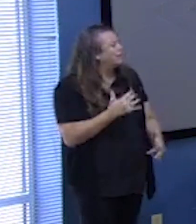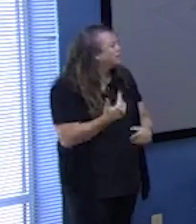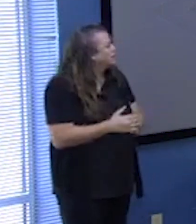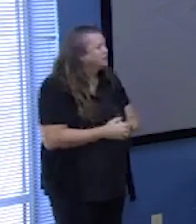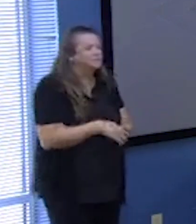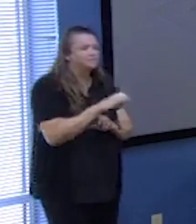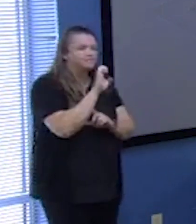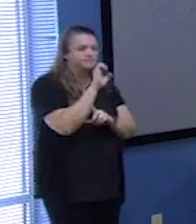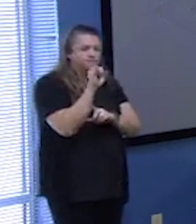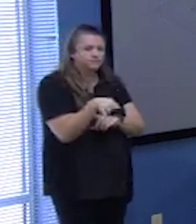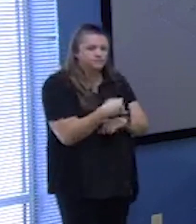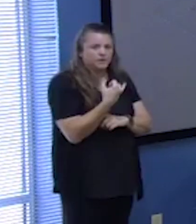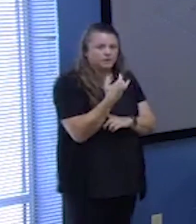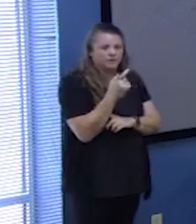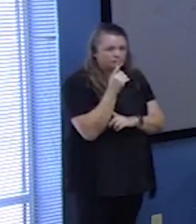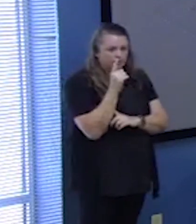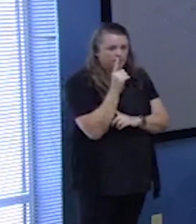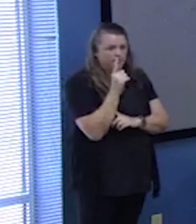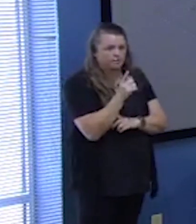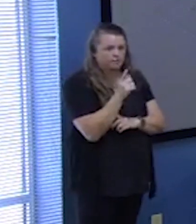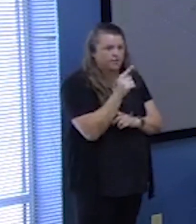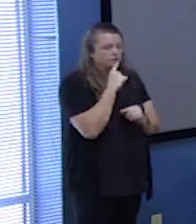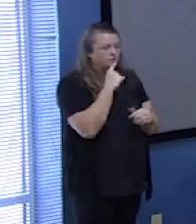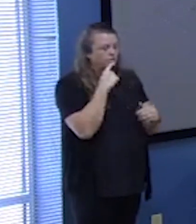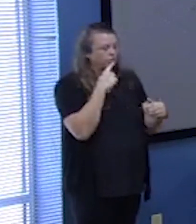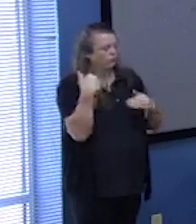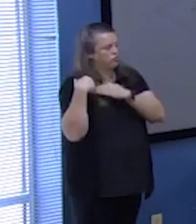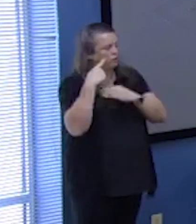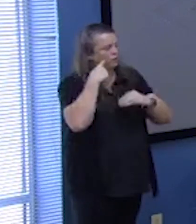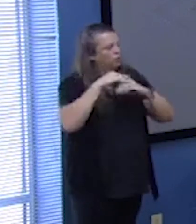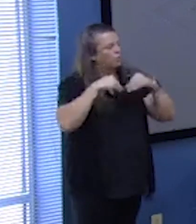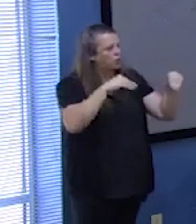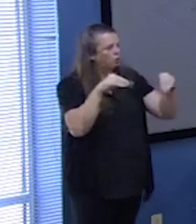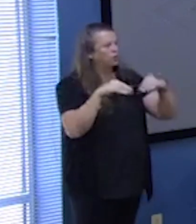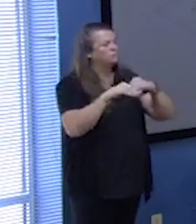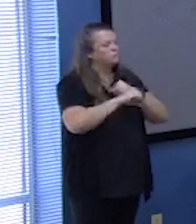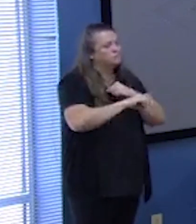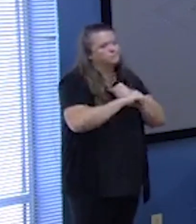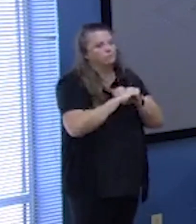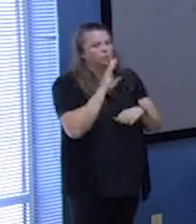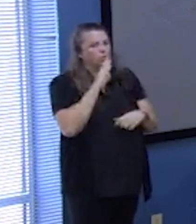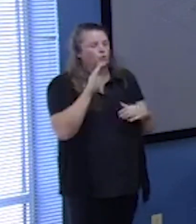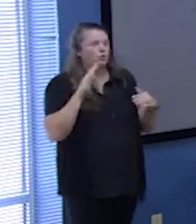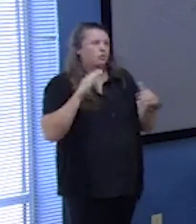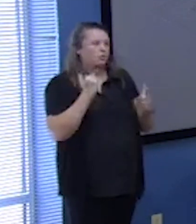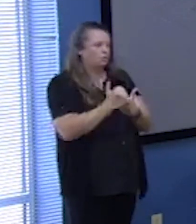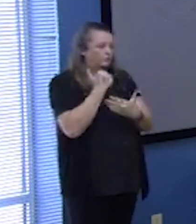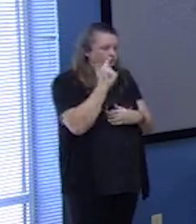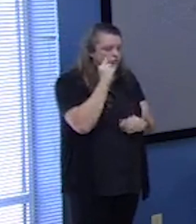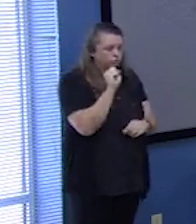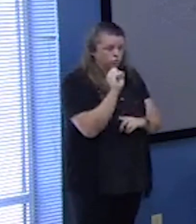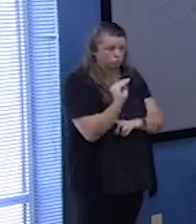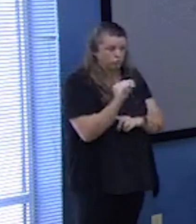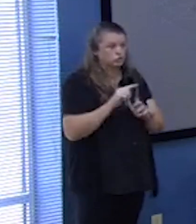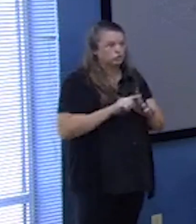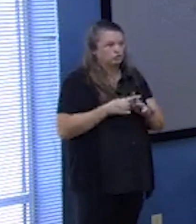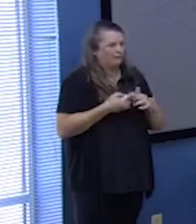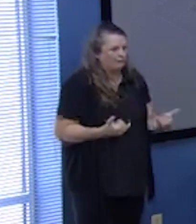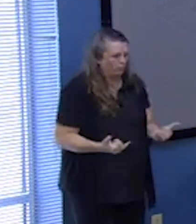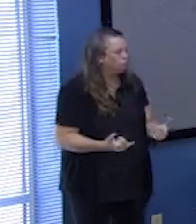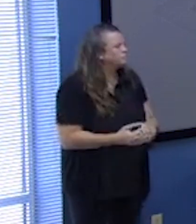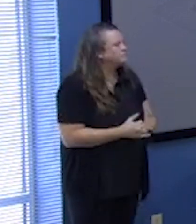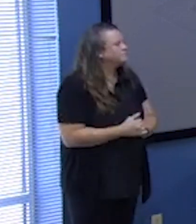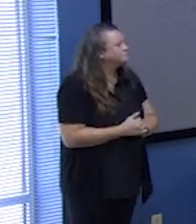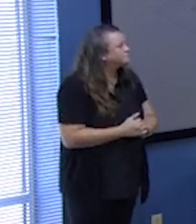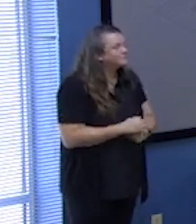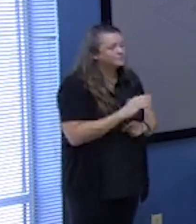EJ Nieves is head of our marketing. He is going to be doing a huge social media push starting right now.